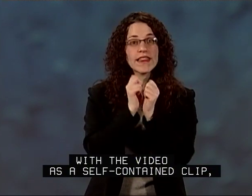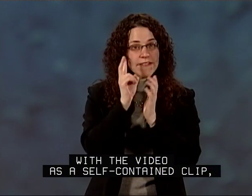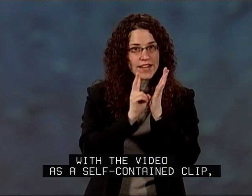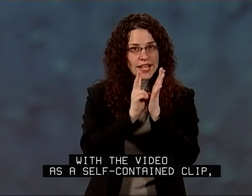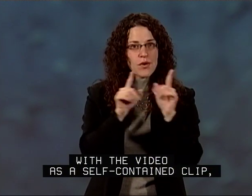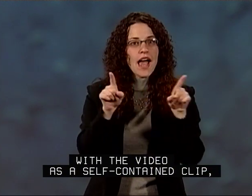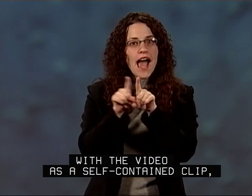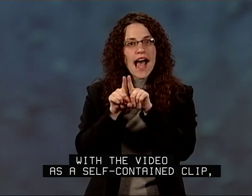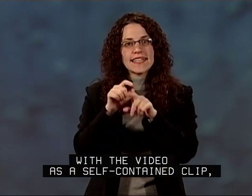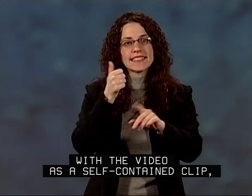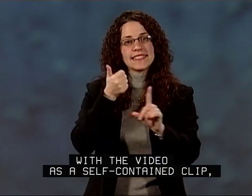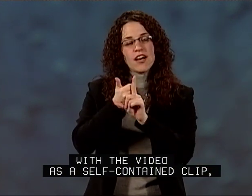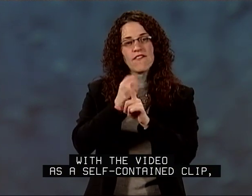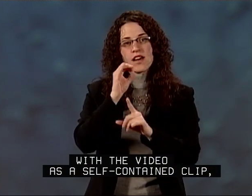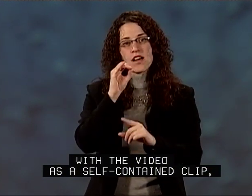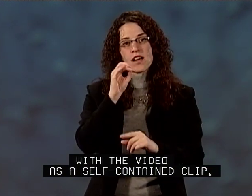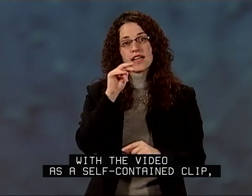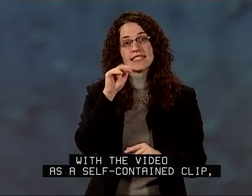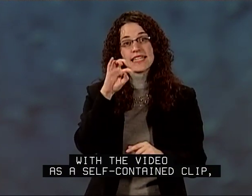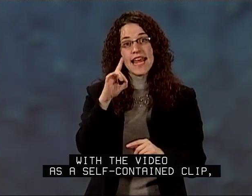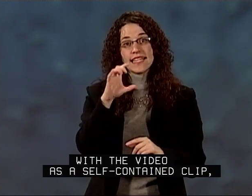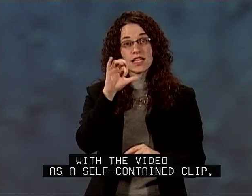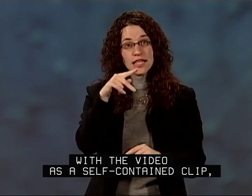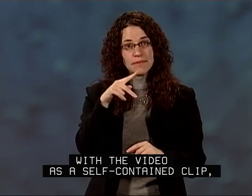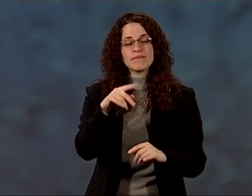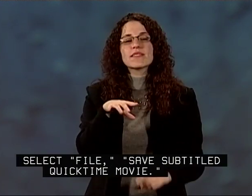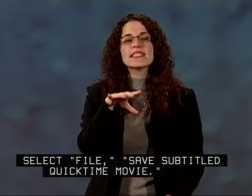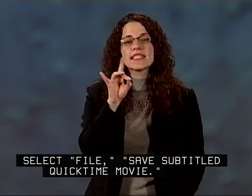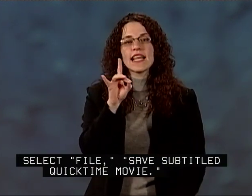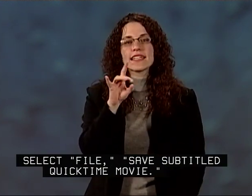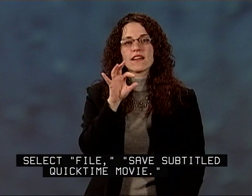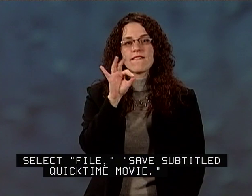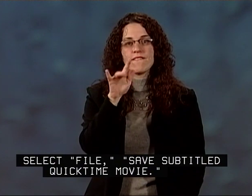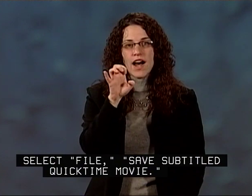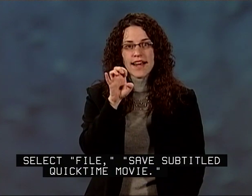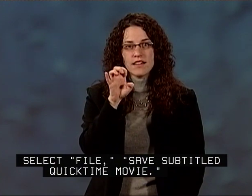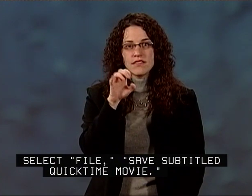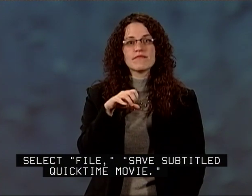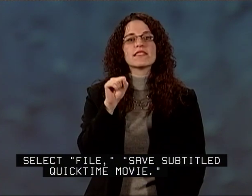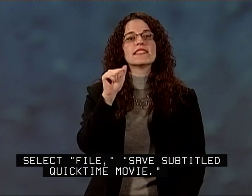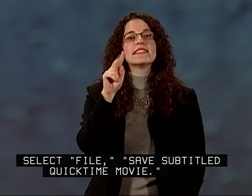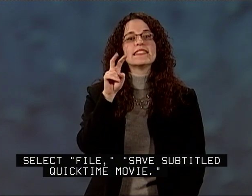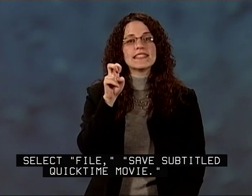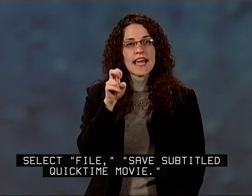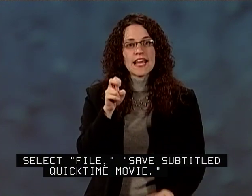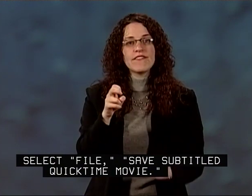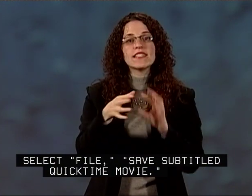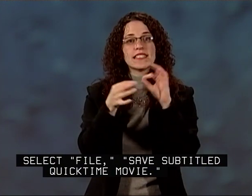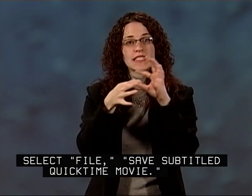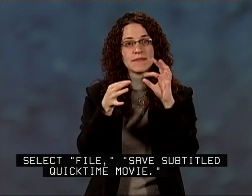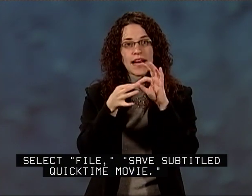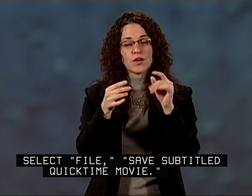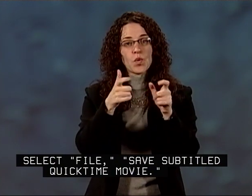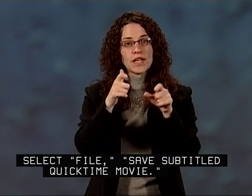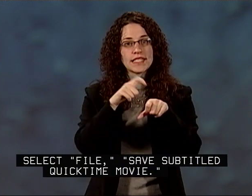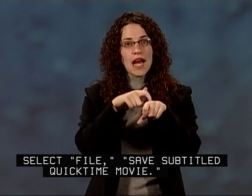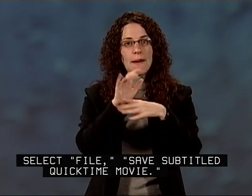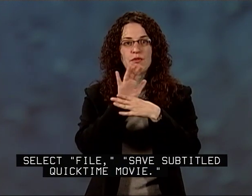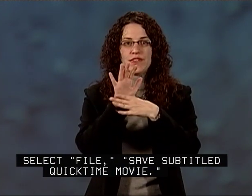the video as a self-contained clip, select File, Save Subtitled QuickTime Movie.